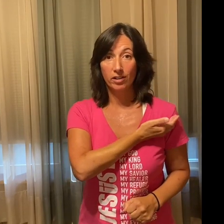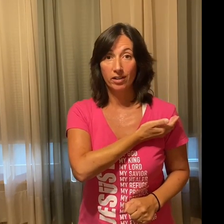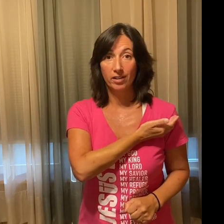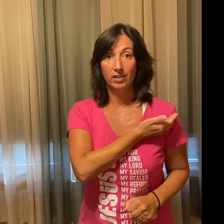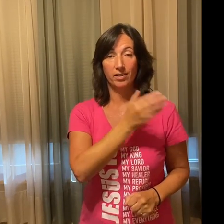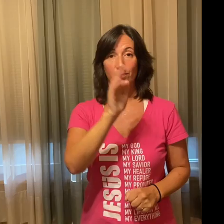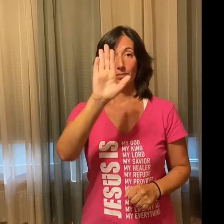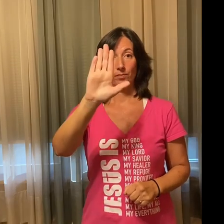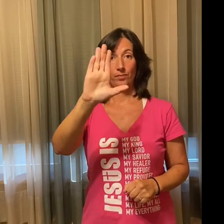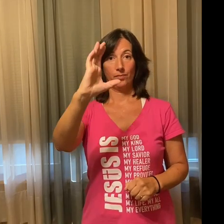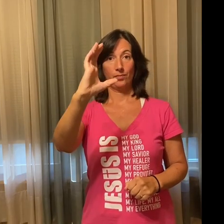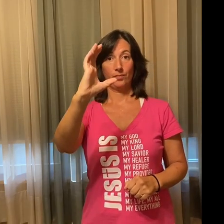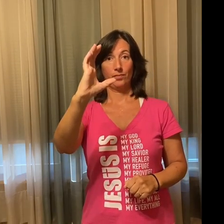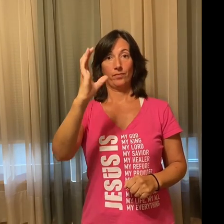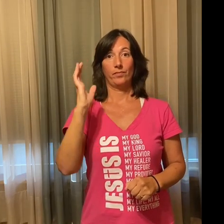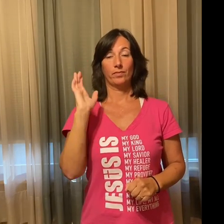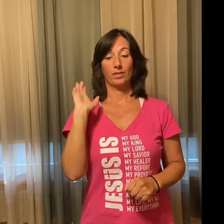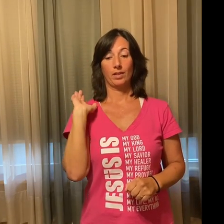our